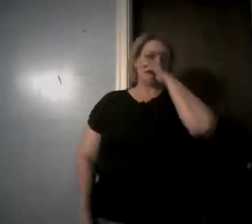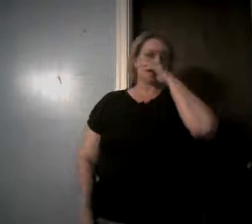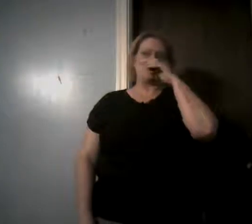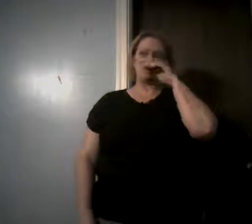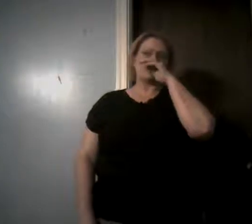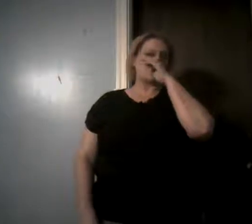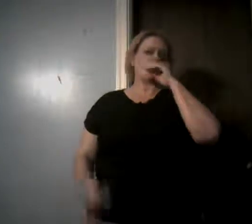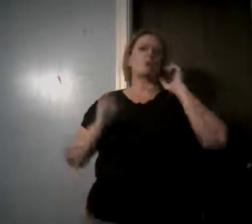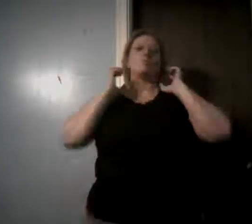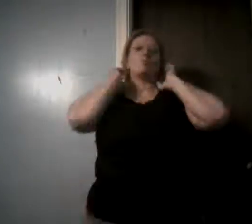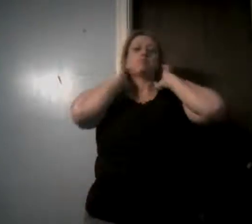Mumps